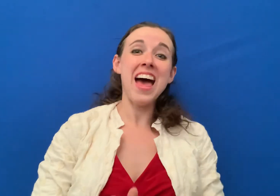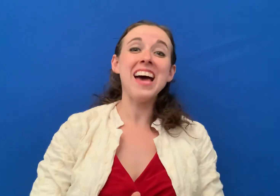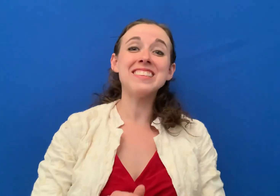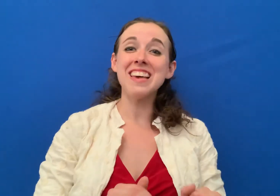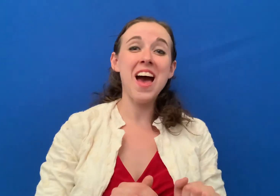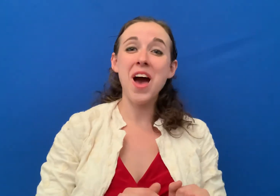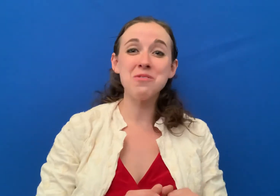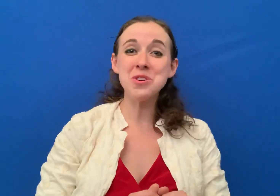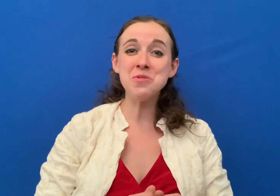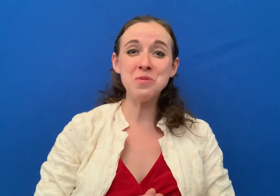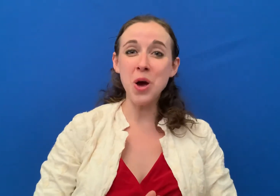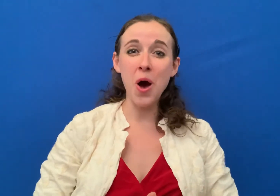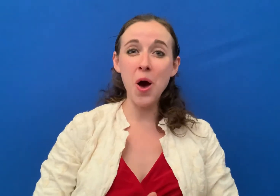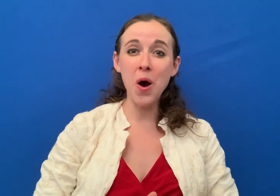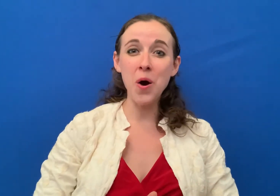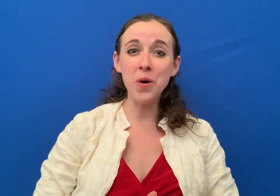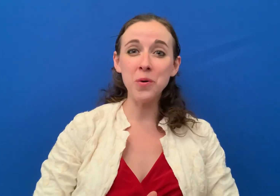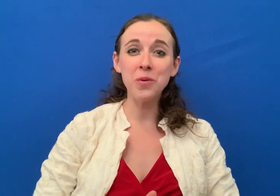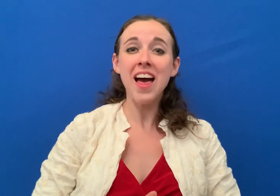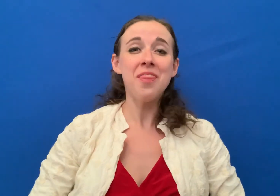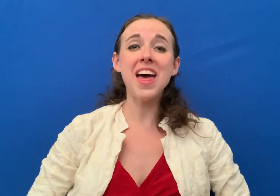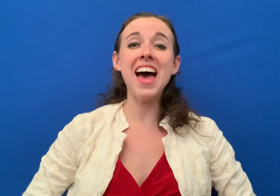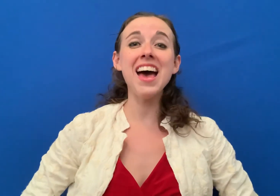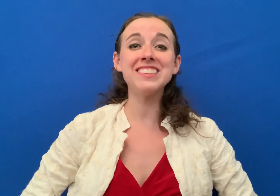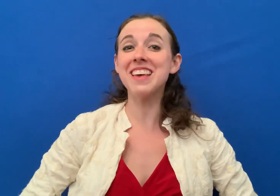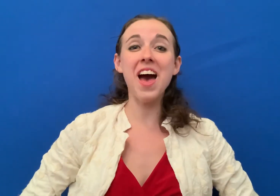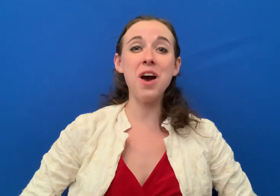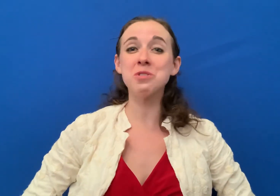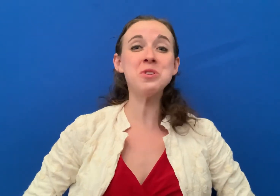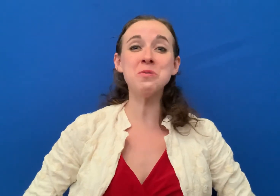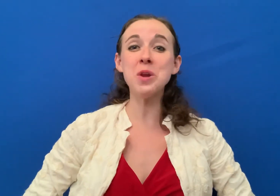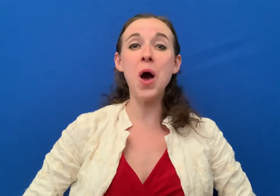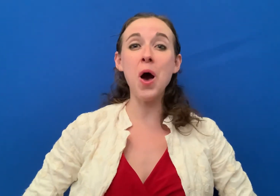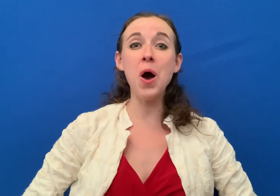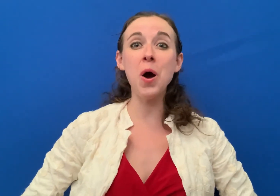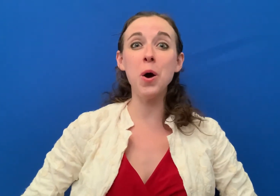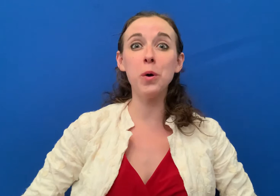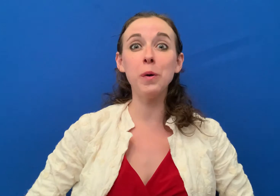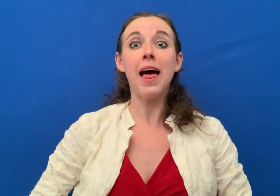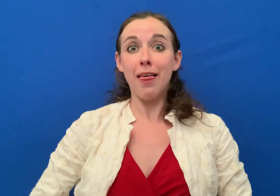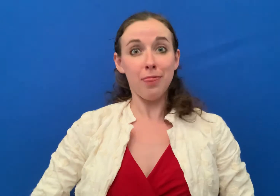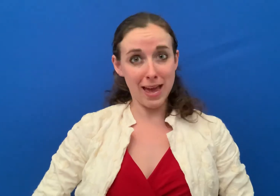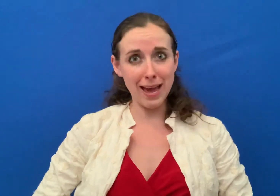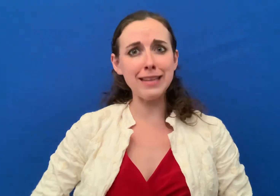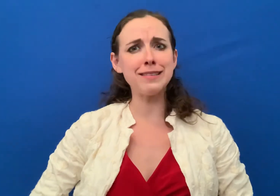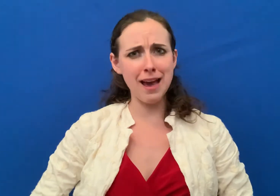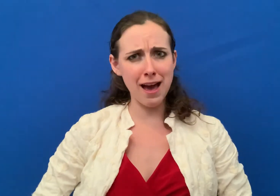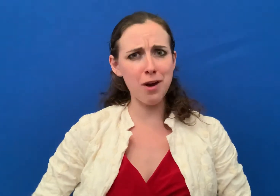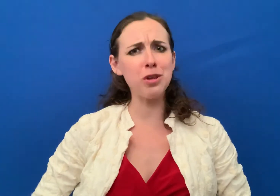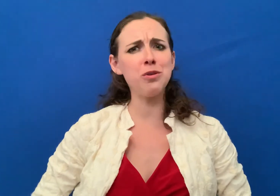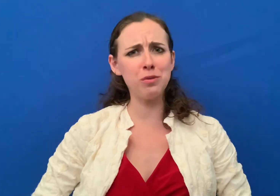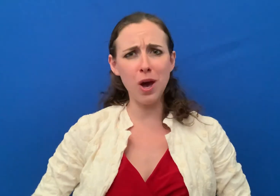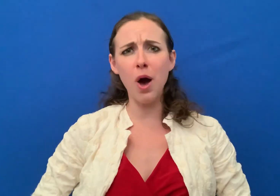That's how you know. That's how you know. That's how you